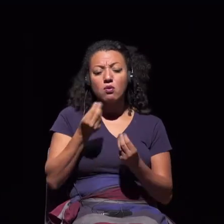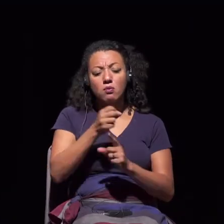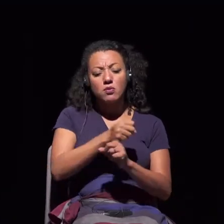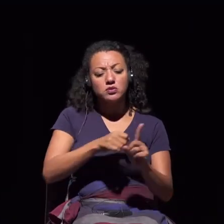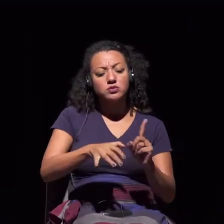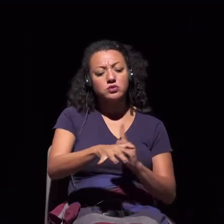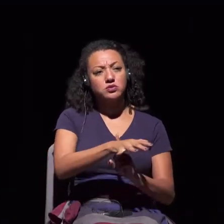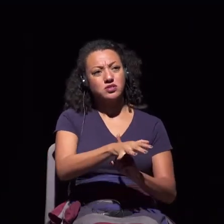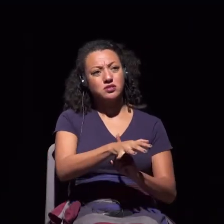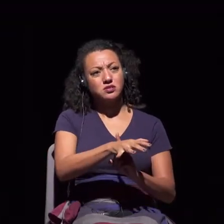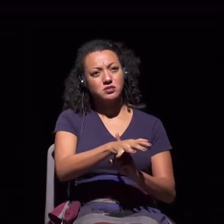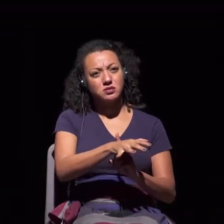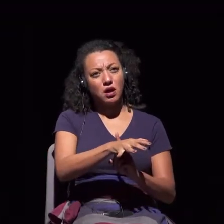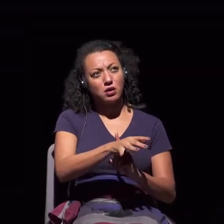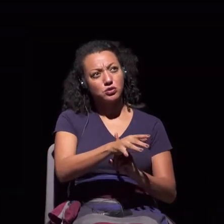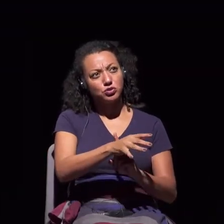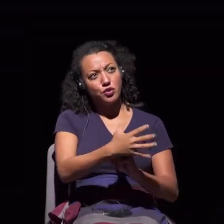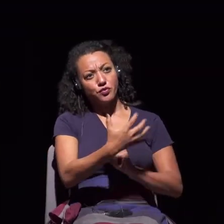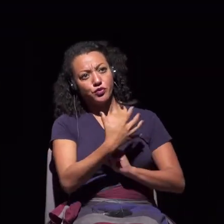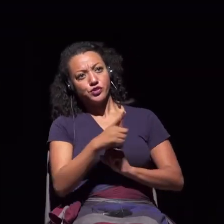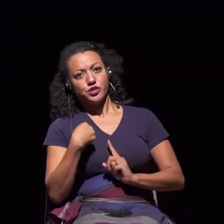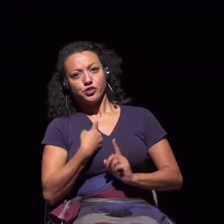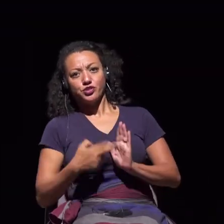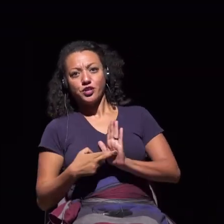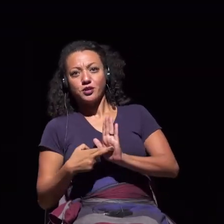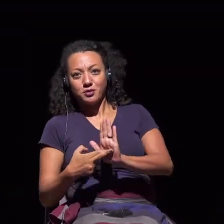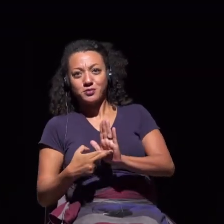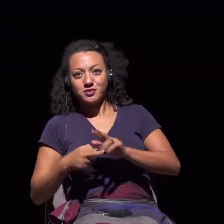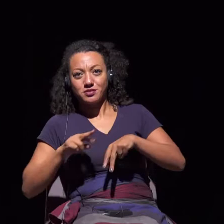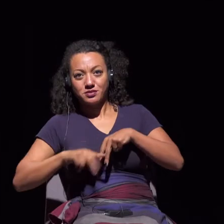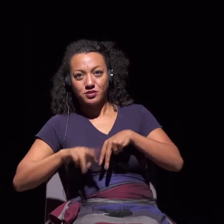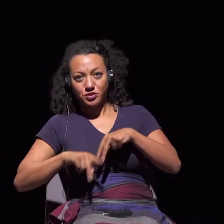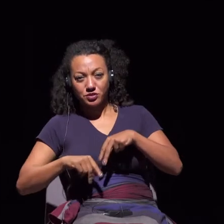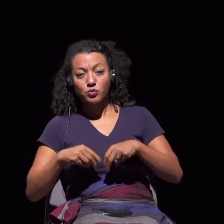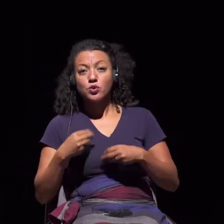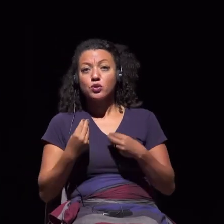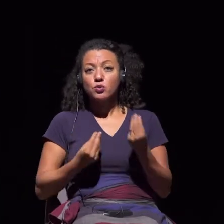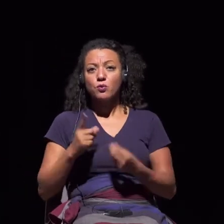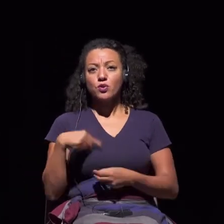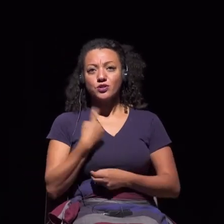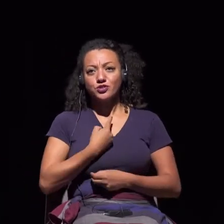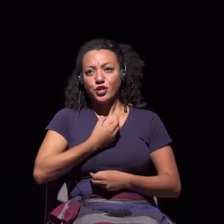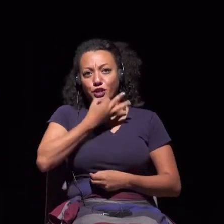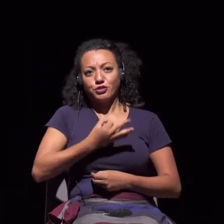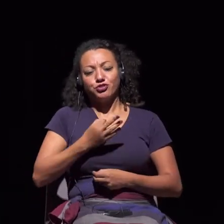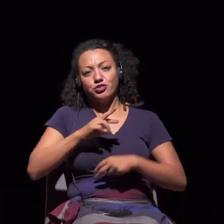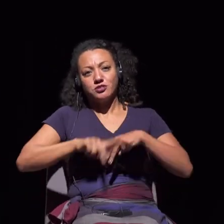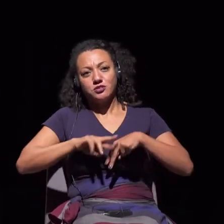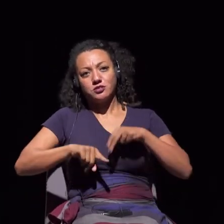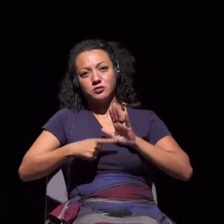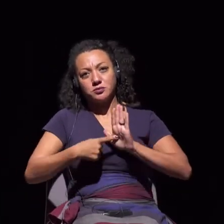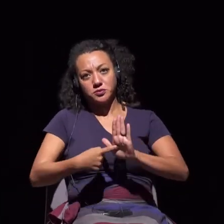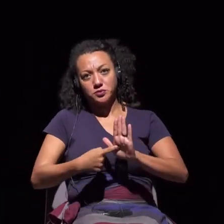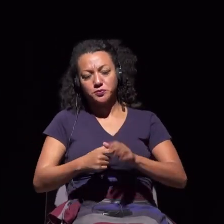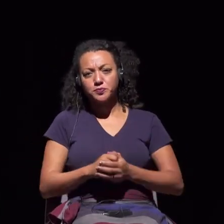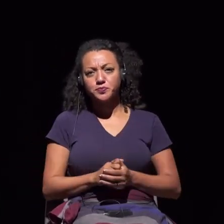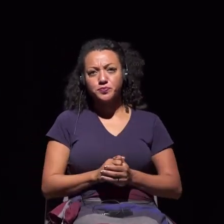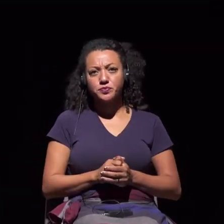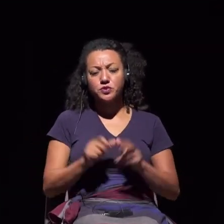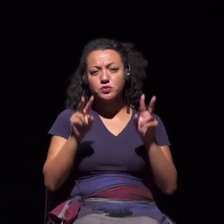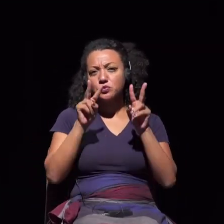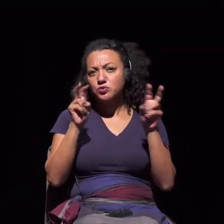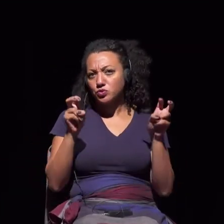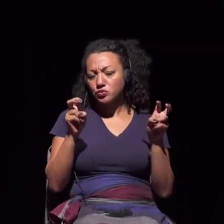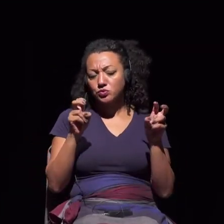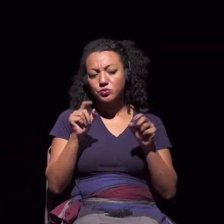the title of my presentation is The Plurality of Self, Race, Femininity, and the